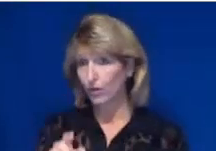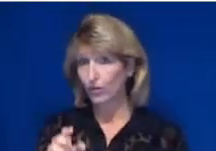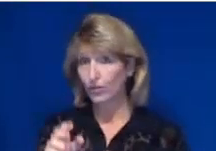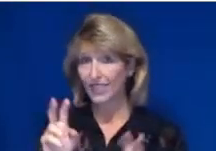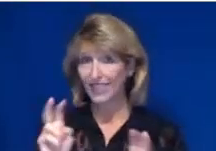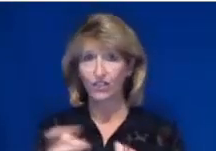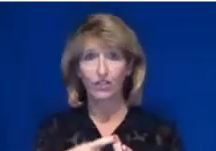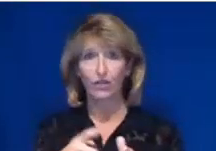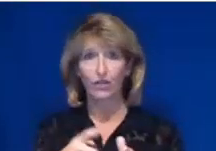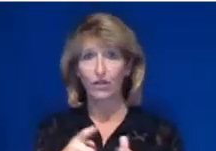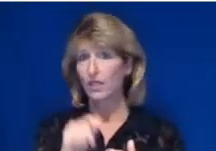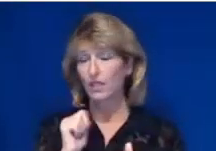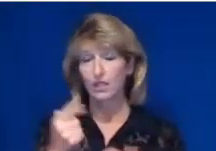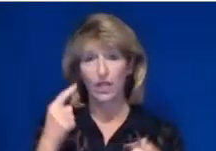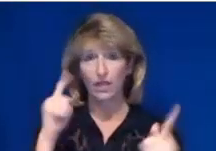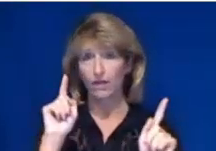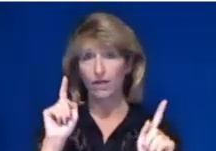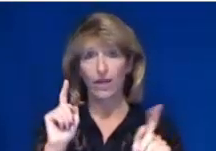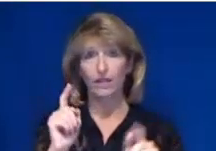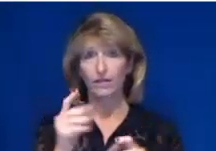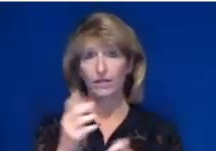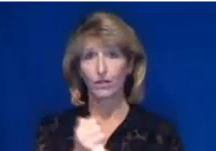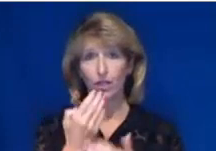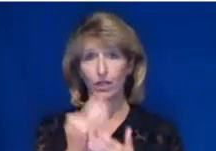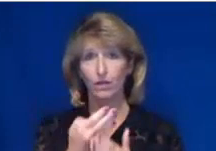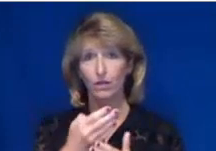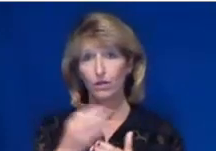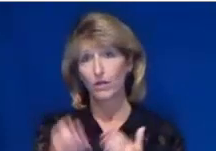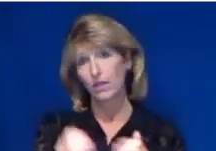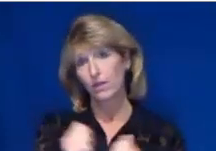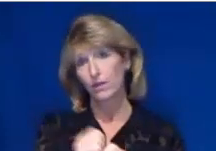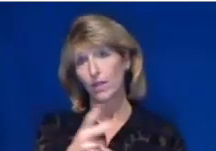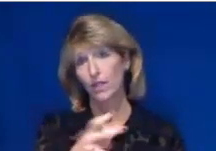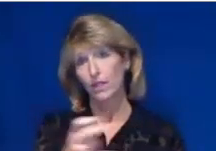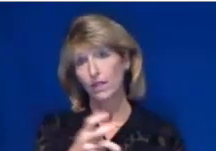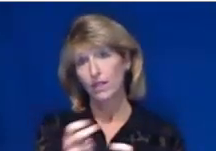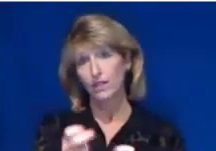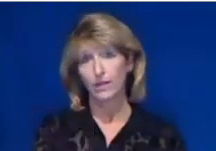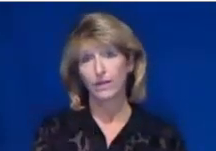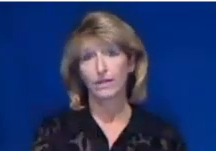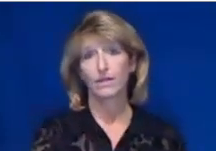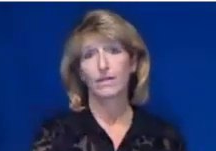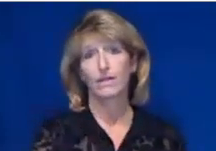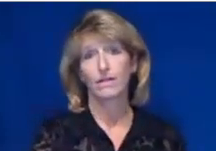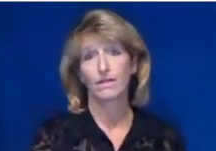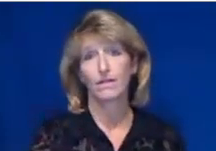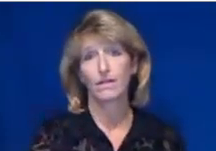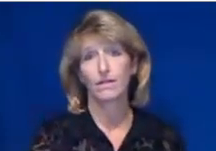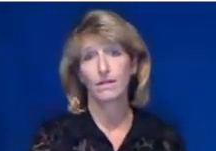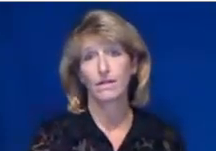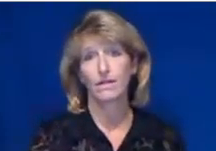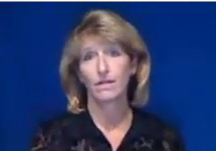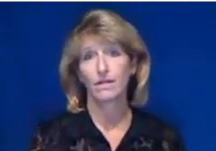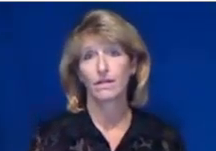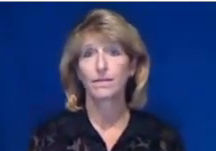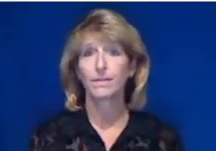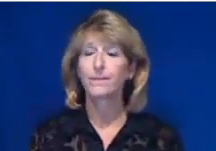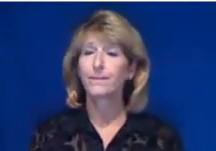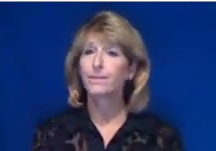third party, such as the interpreter. And so sometimes even having an interpreter can be ineffective.